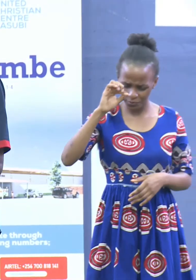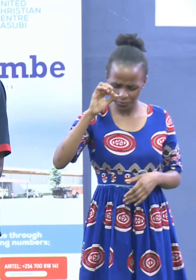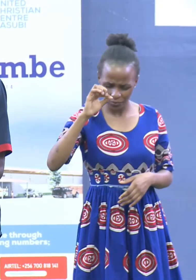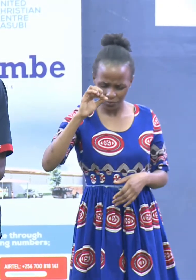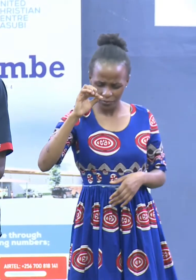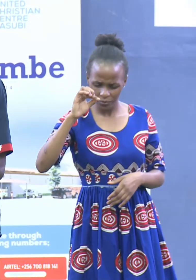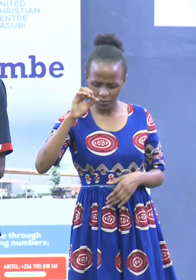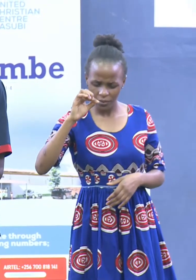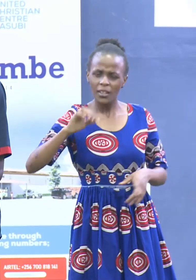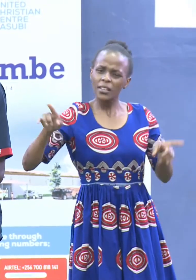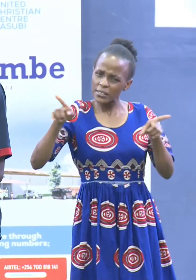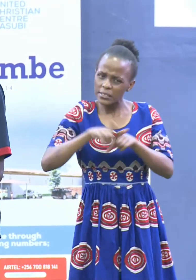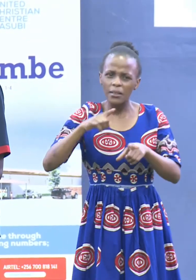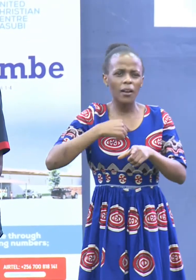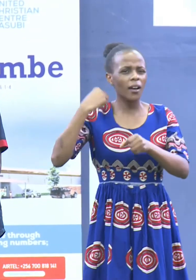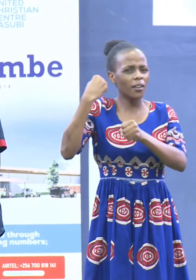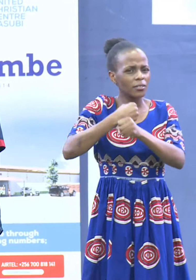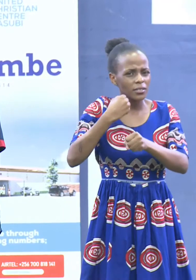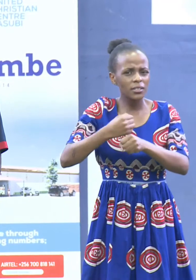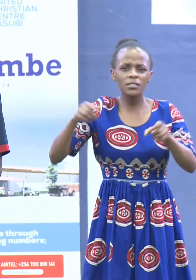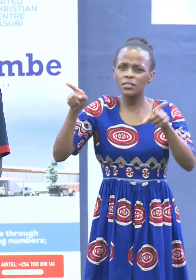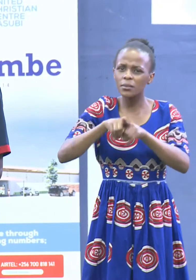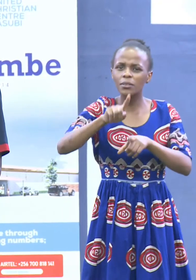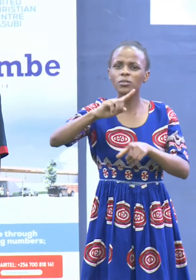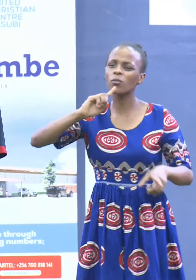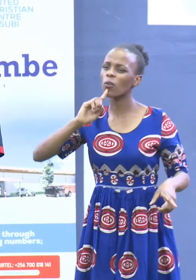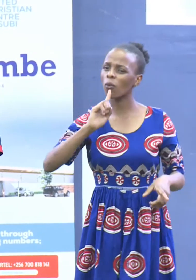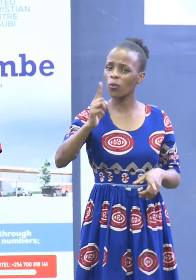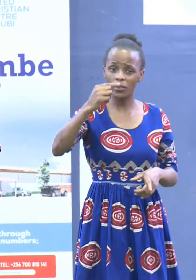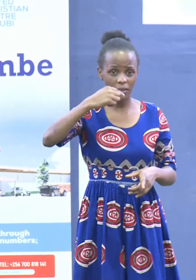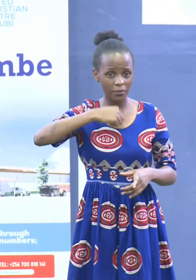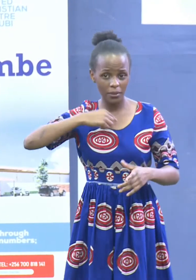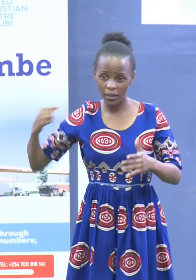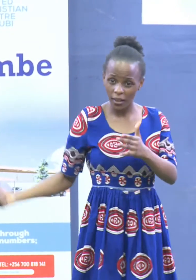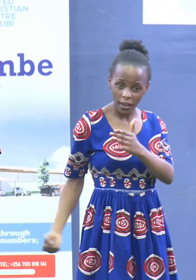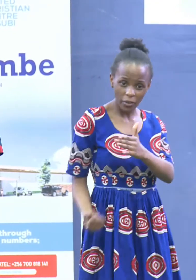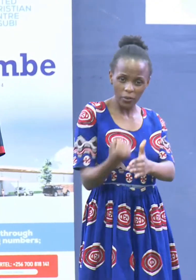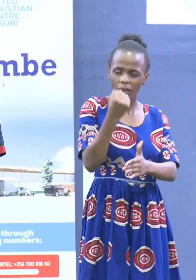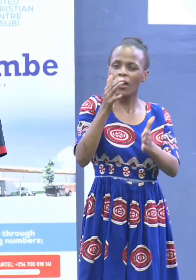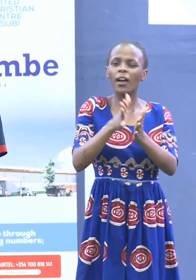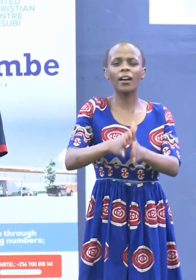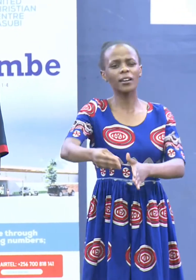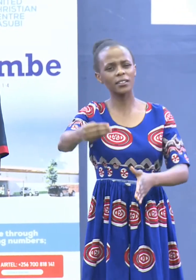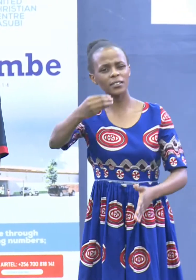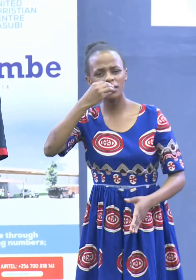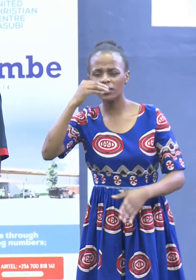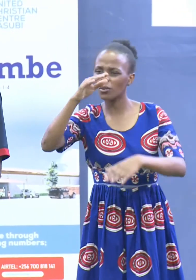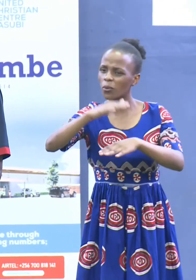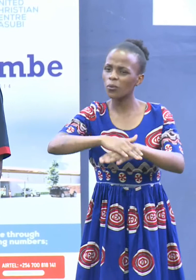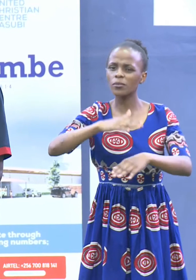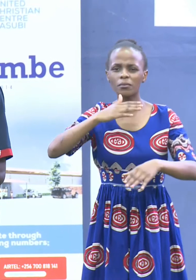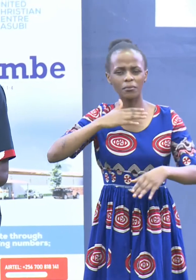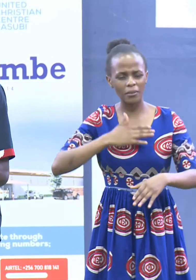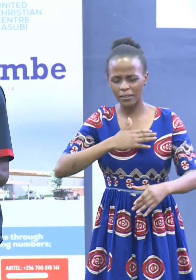era nkoze nga bw'ondagidde. Golokoka nkwegayiridde otuule olye ku muyiggo gwange obulamu bwo.